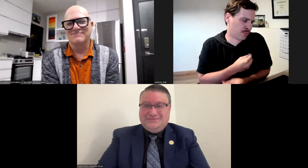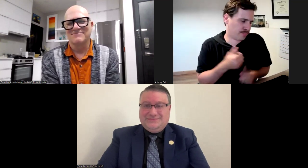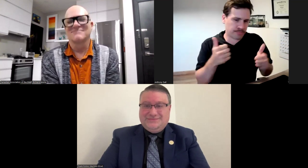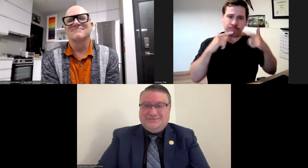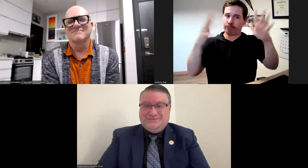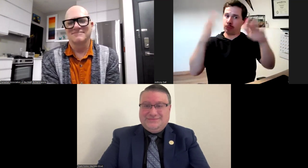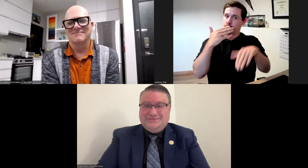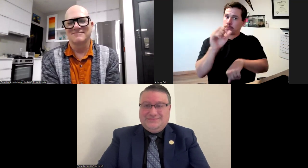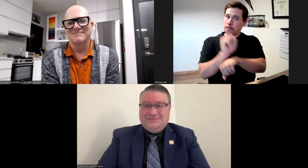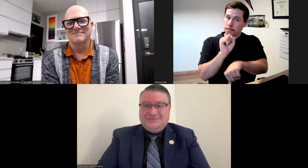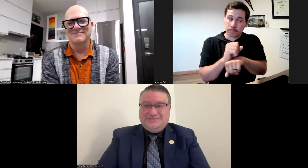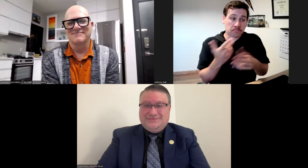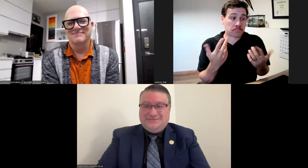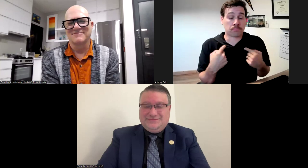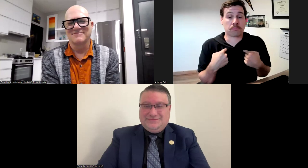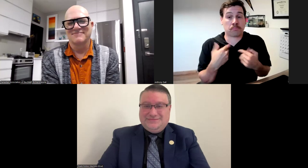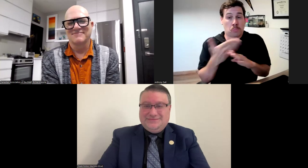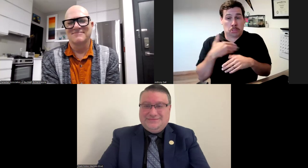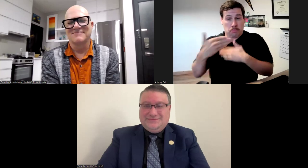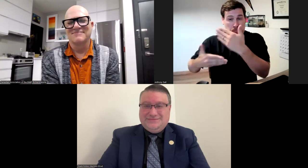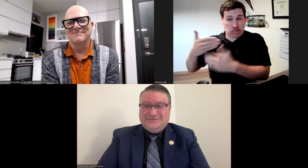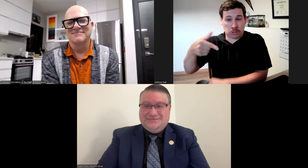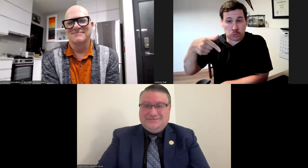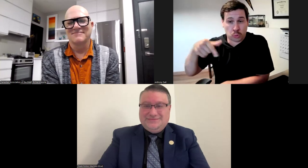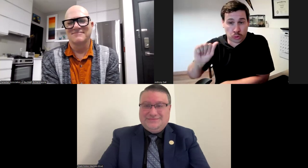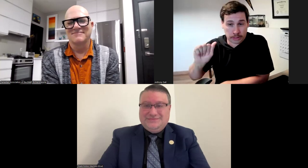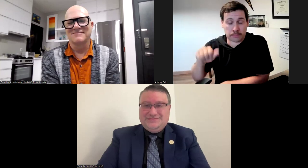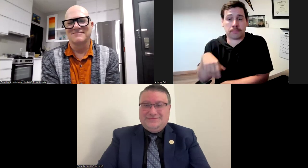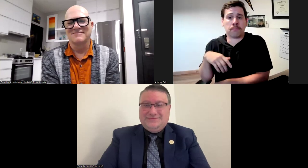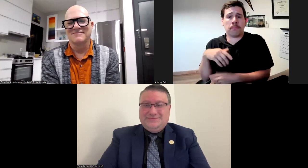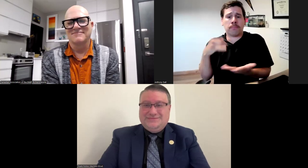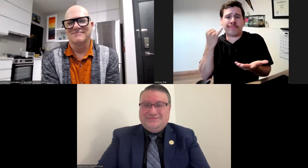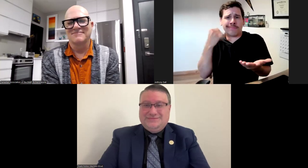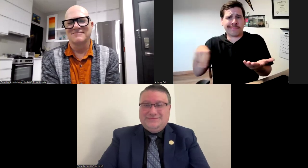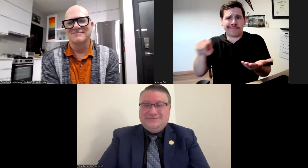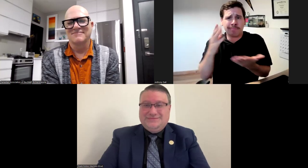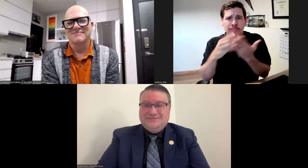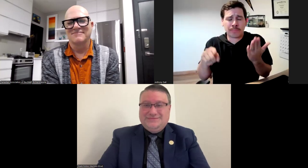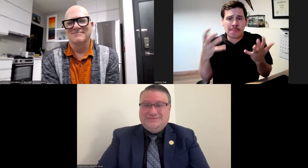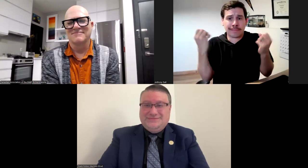those videos, just absolutely gorgeous to see how sign languages across the globe are working for all of